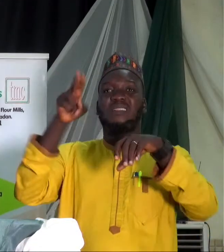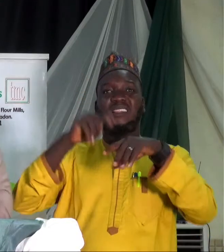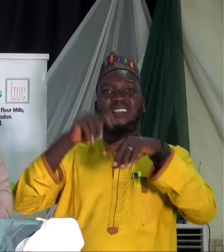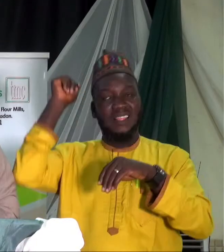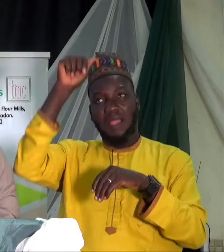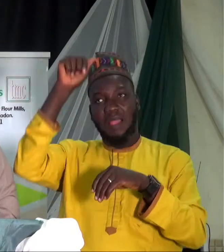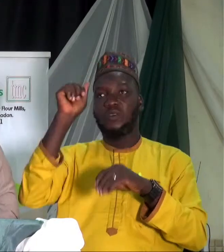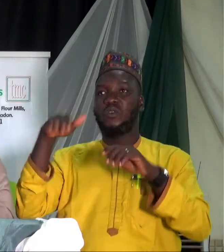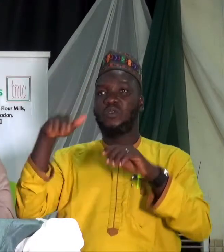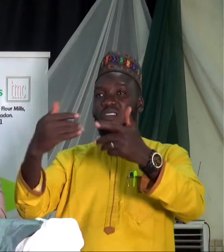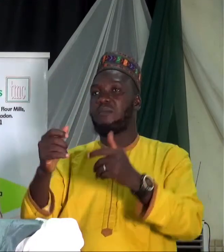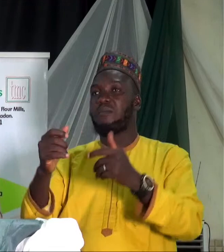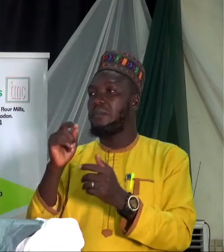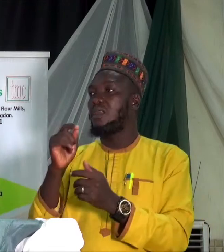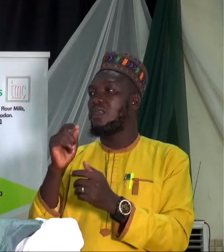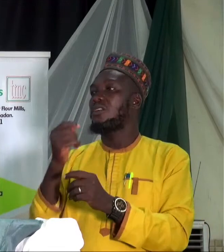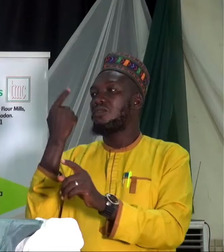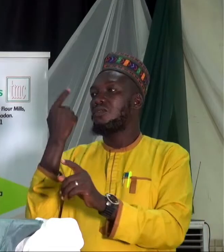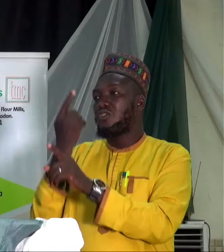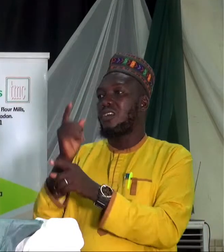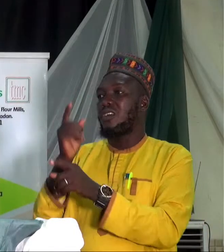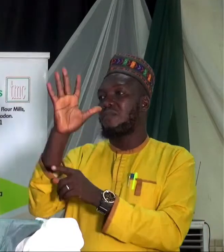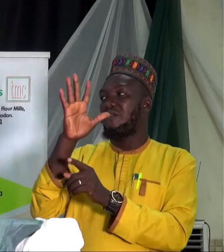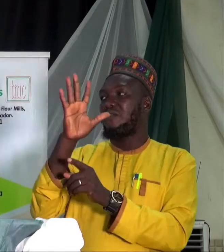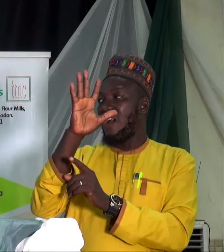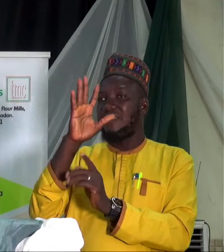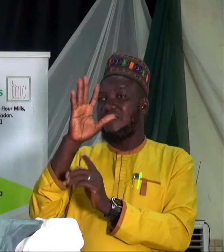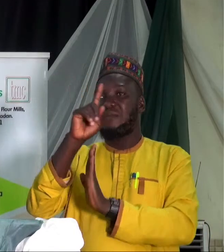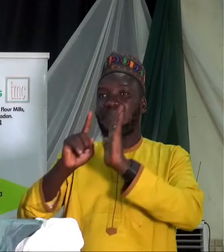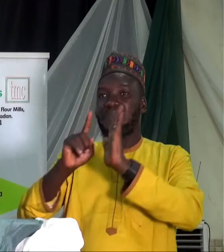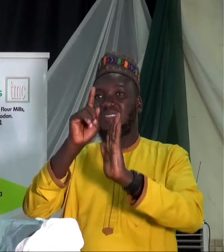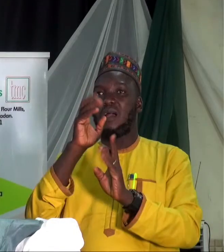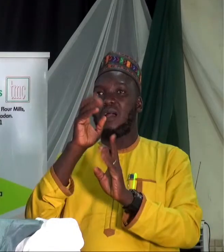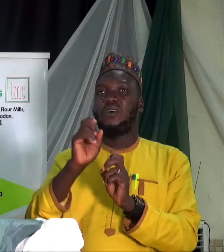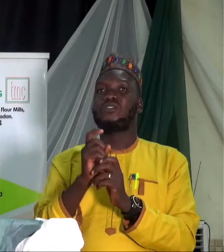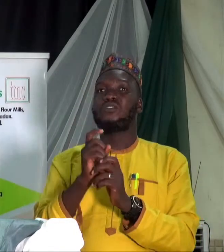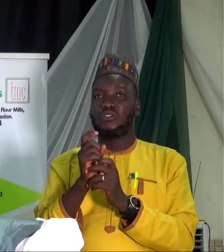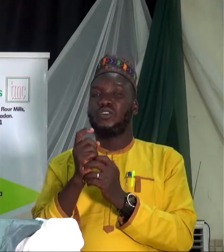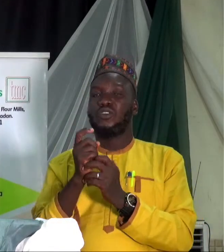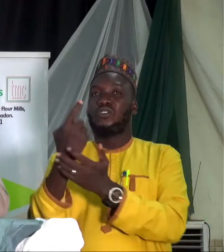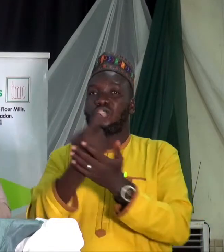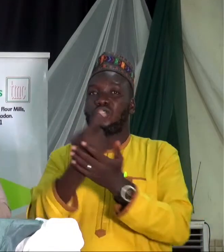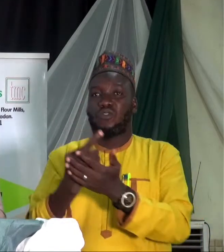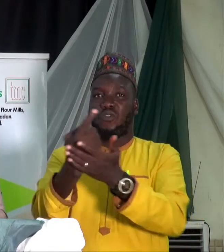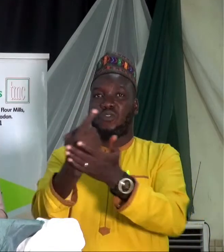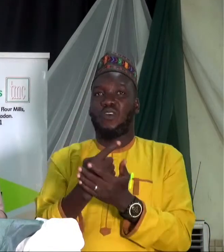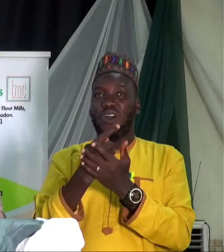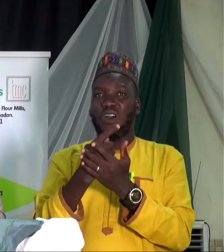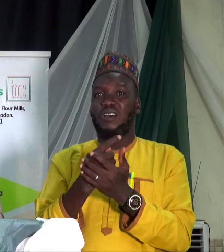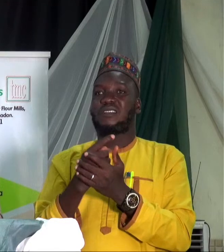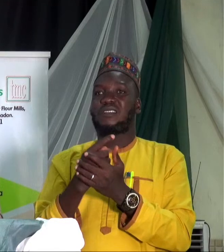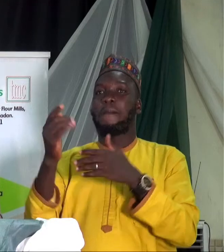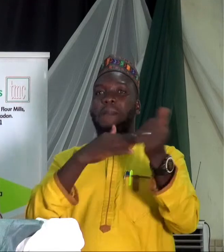seju marun mi o se lecturer but I want to address the issue of development laarin awa musulumi